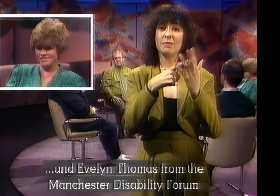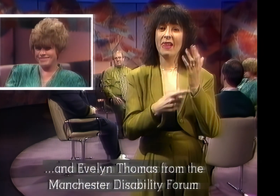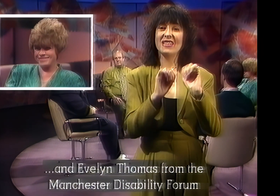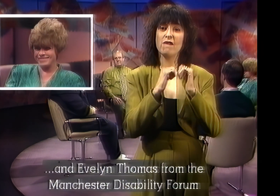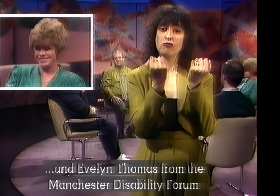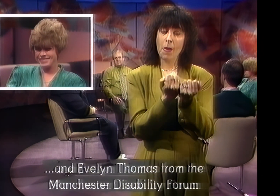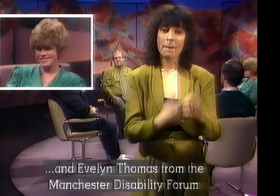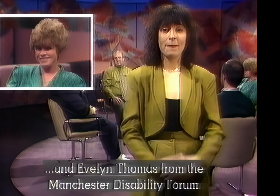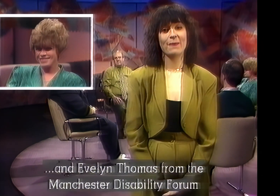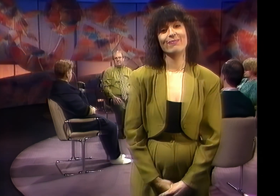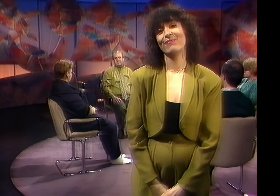Disability Forum.